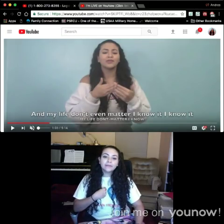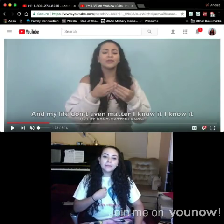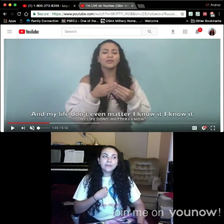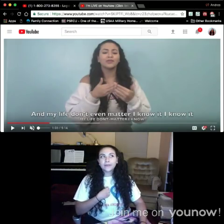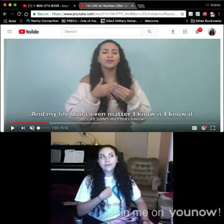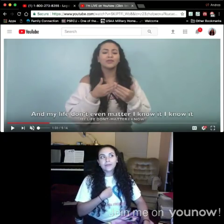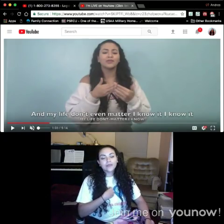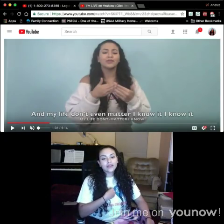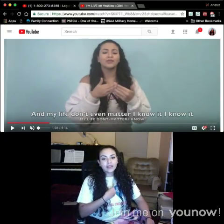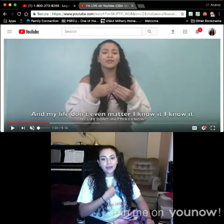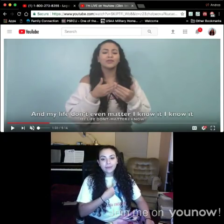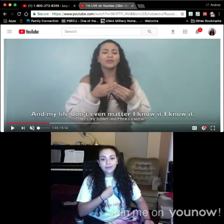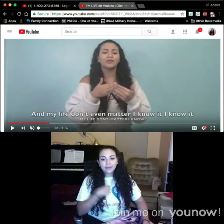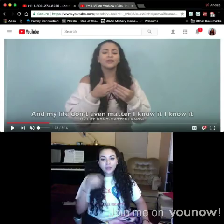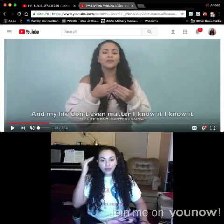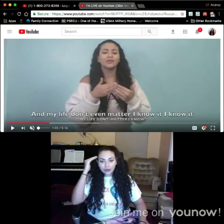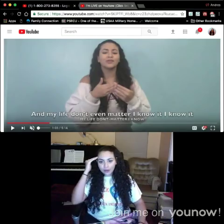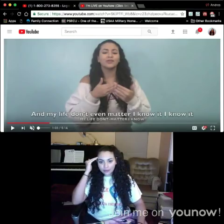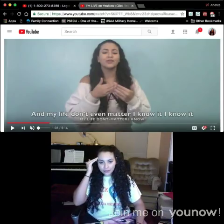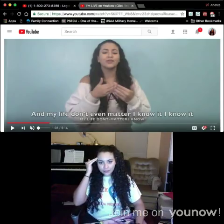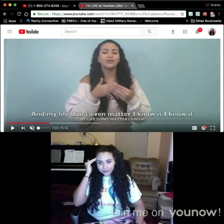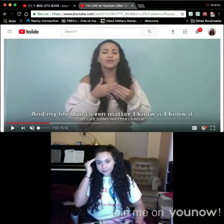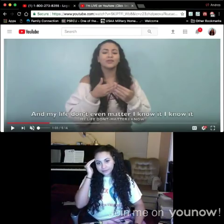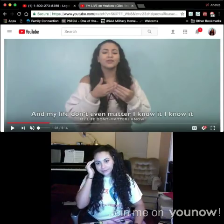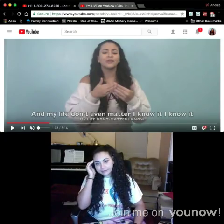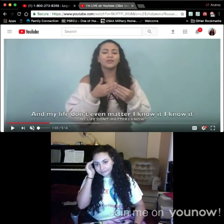but yeah. No.